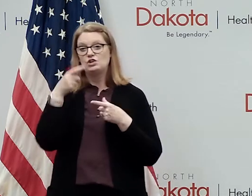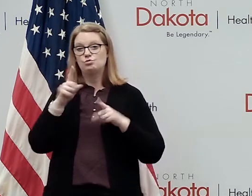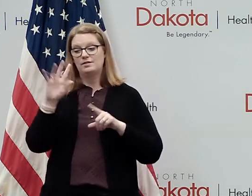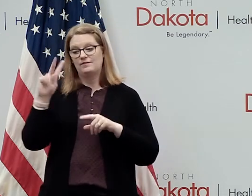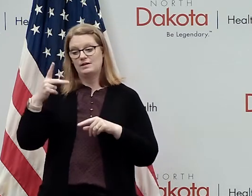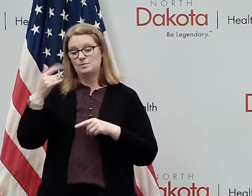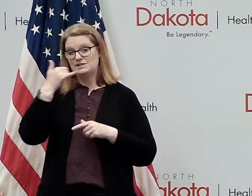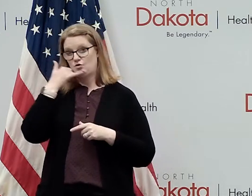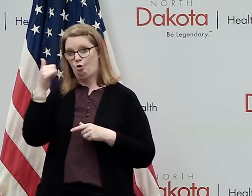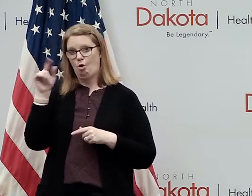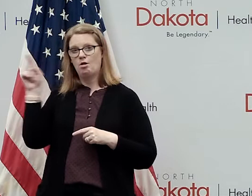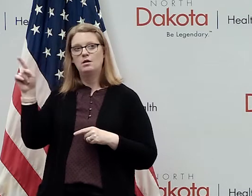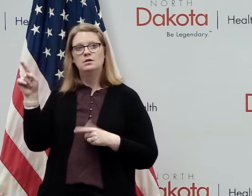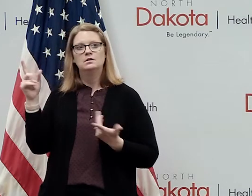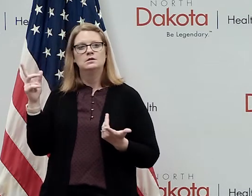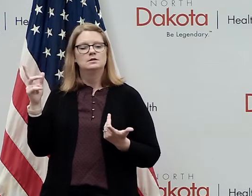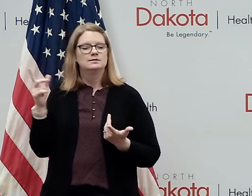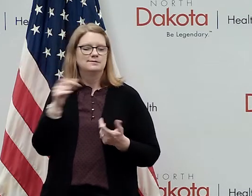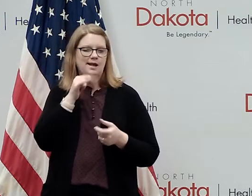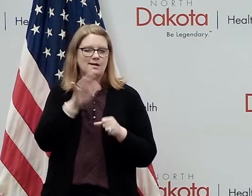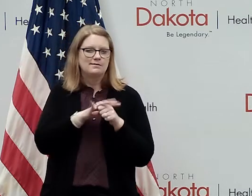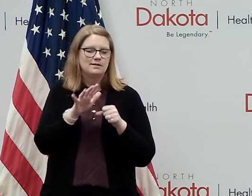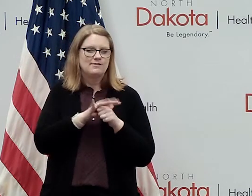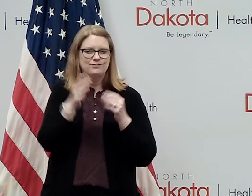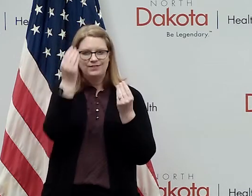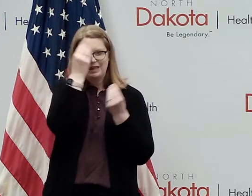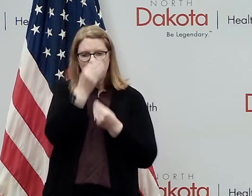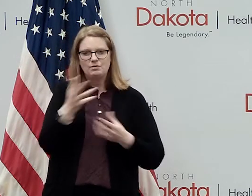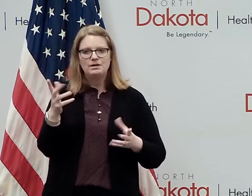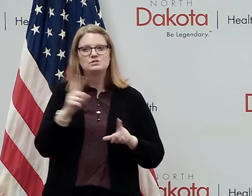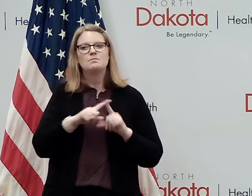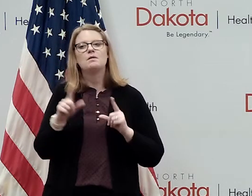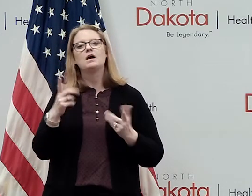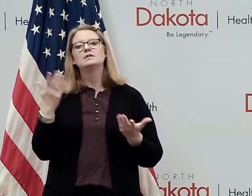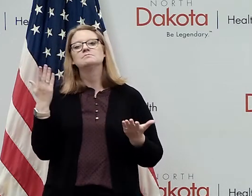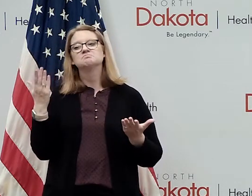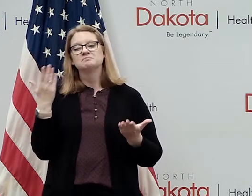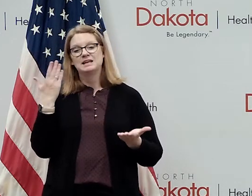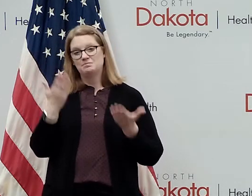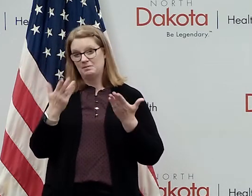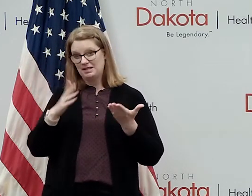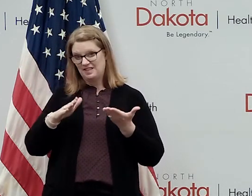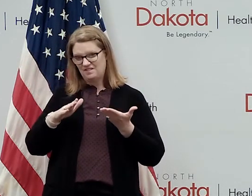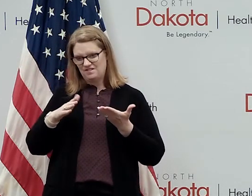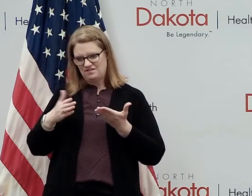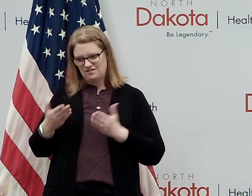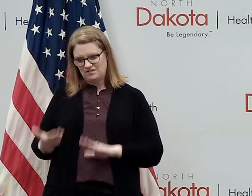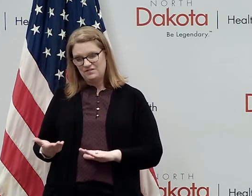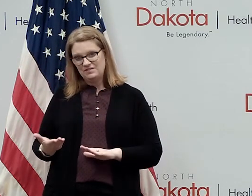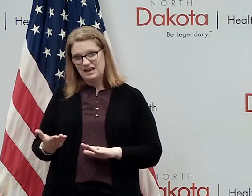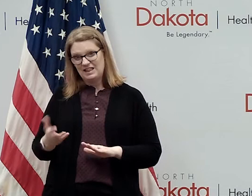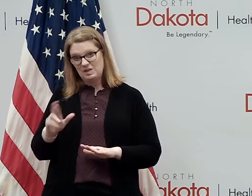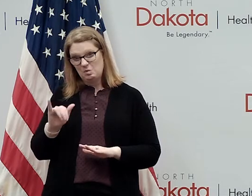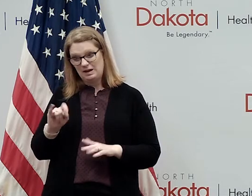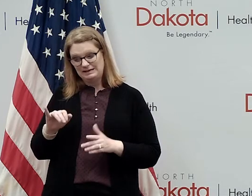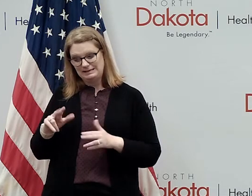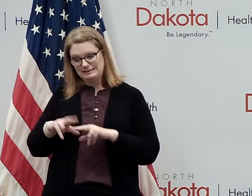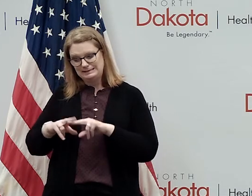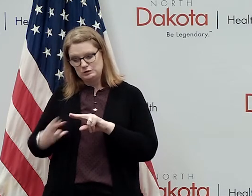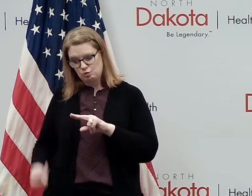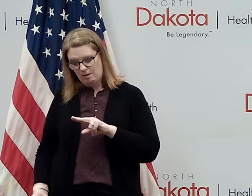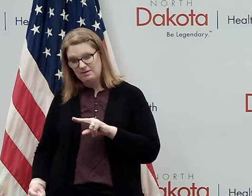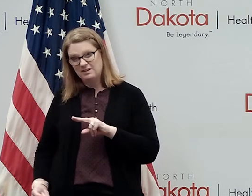think that there is maybe not enough data, but early indication that maybe the fatality rate is dropping of people that end